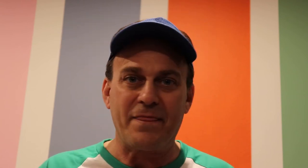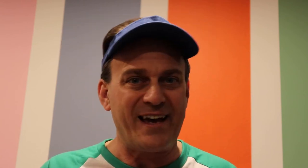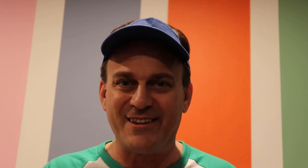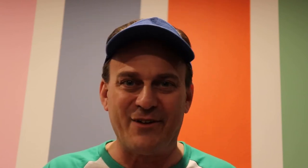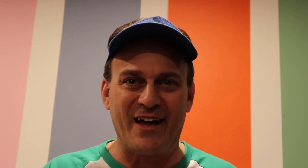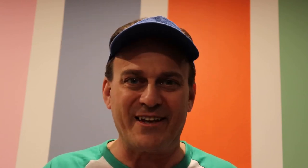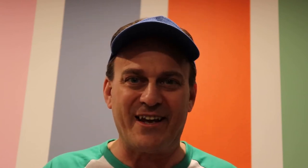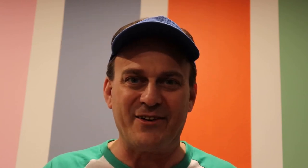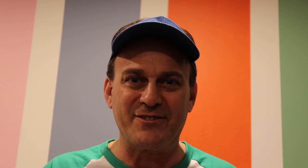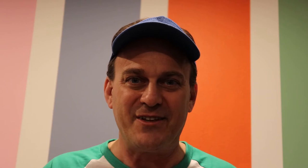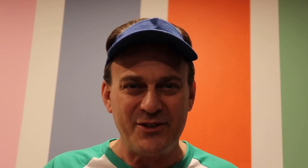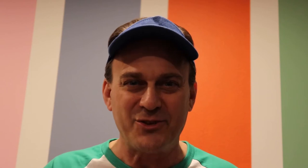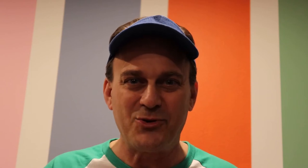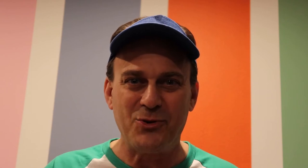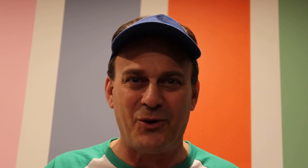I love alligators. They're so cool.